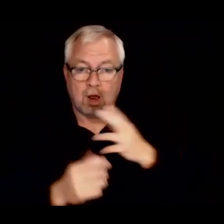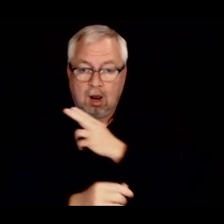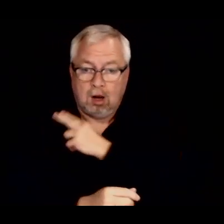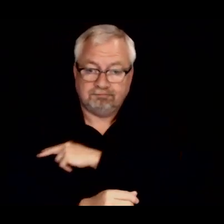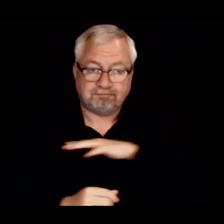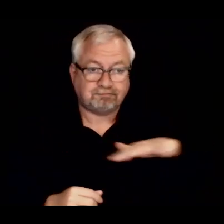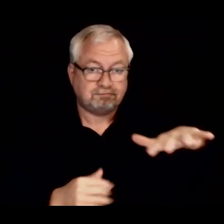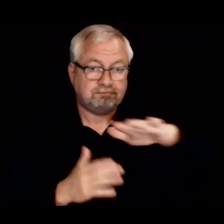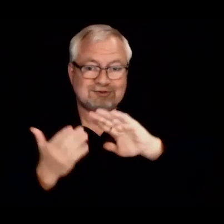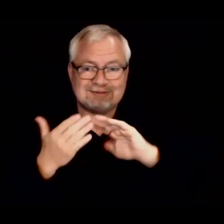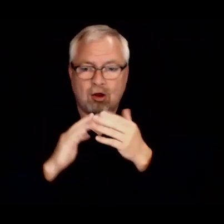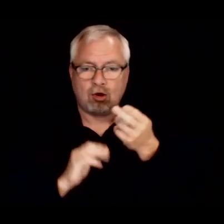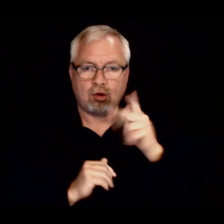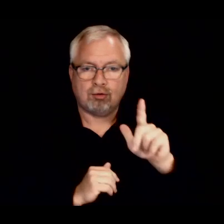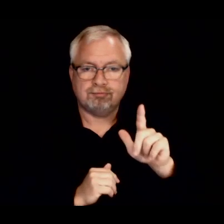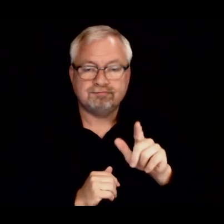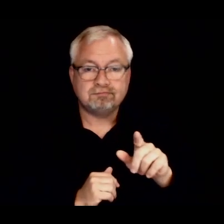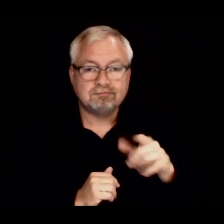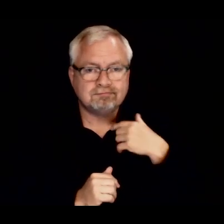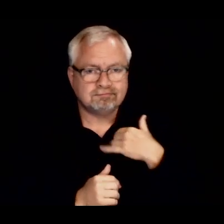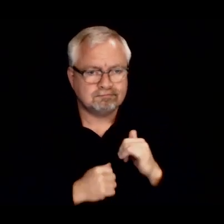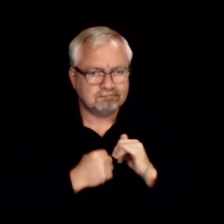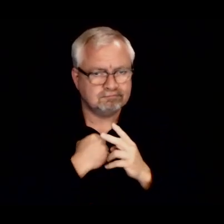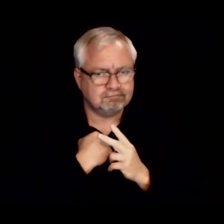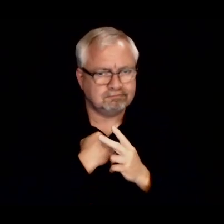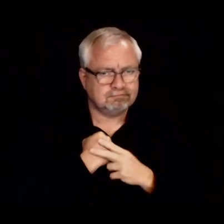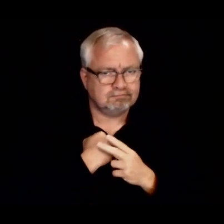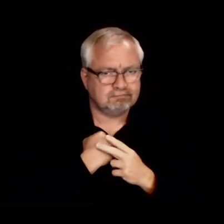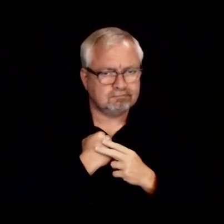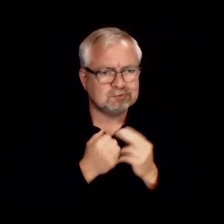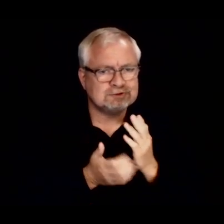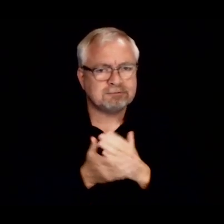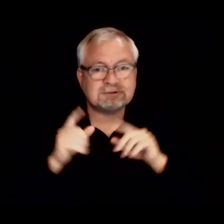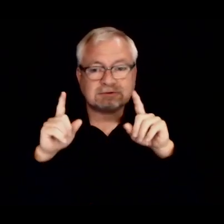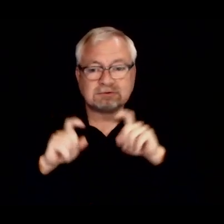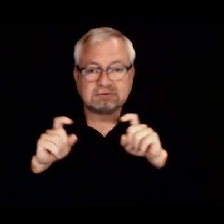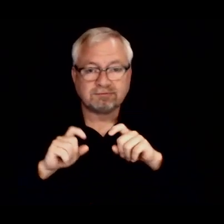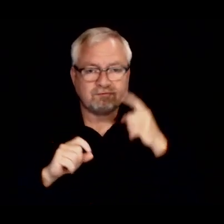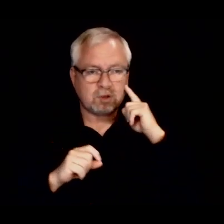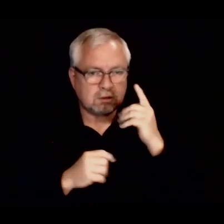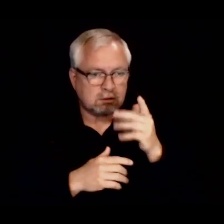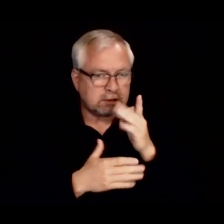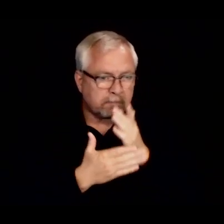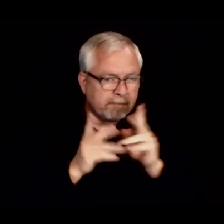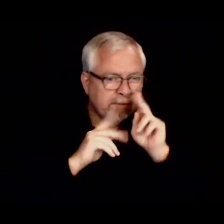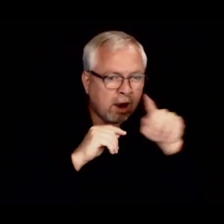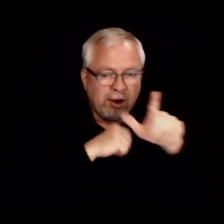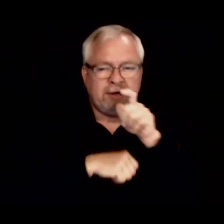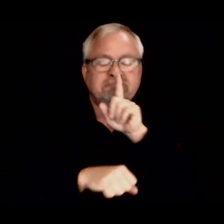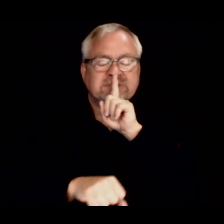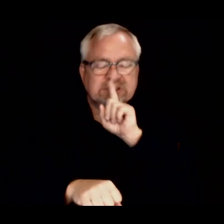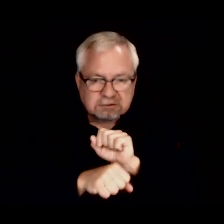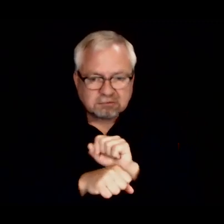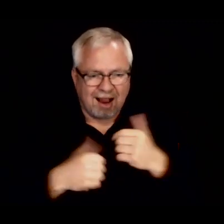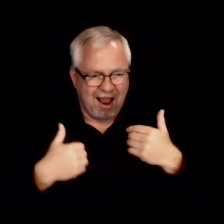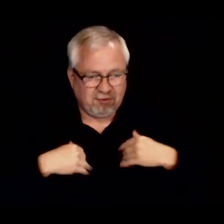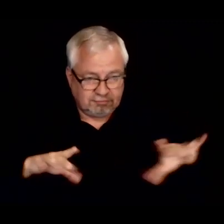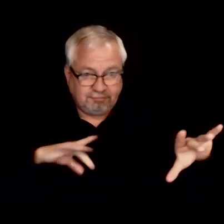testing capacity for symptomatic patients just because of its supply, which kind of goes against the health advisory. And I know that's